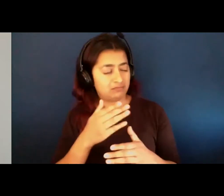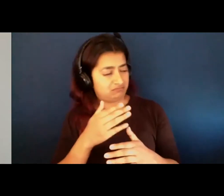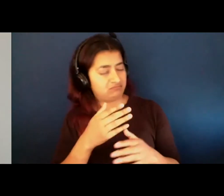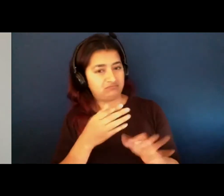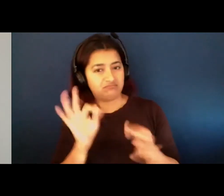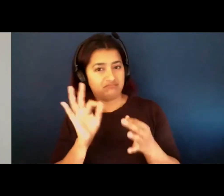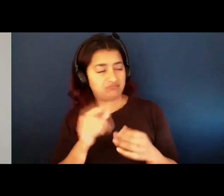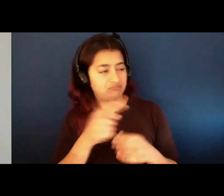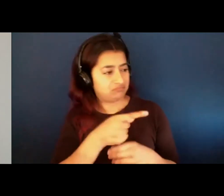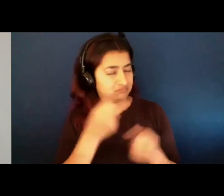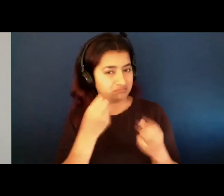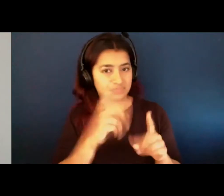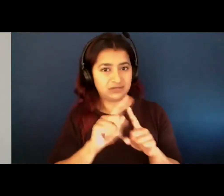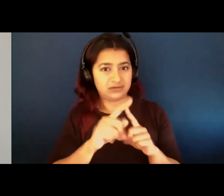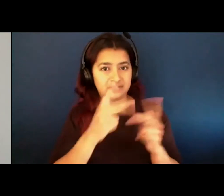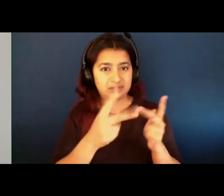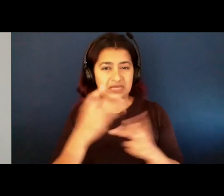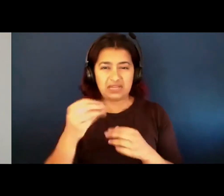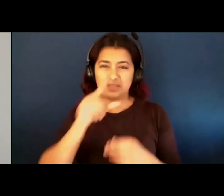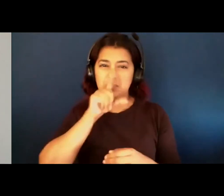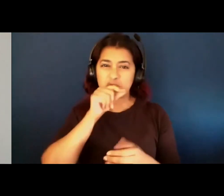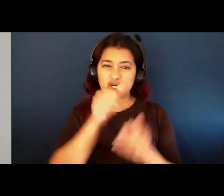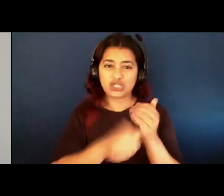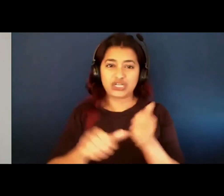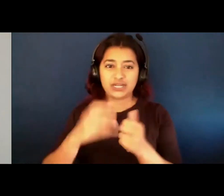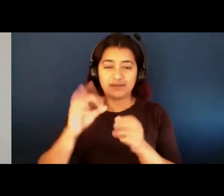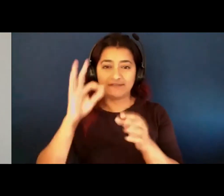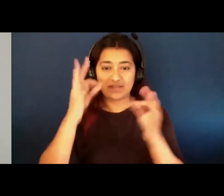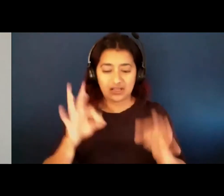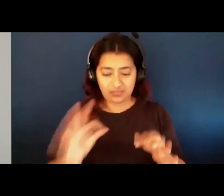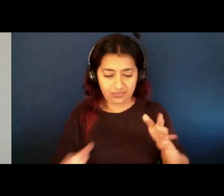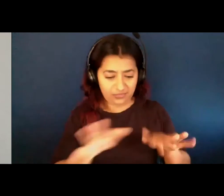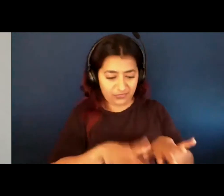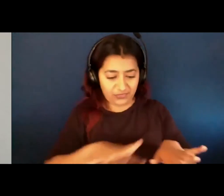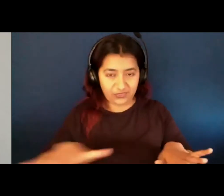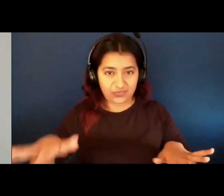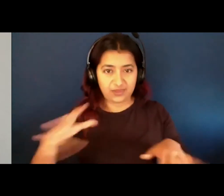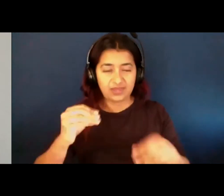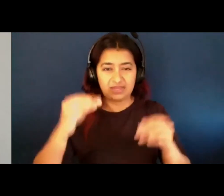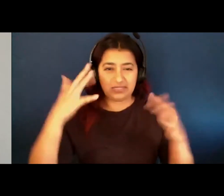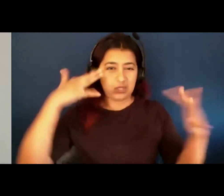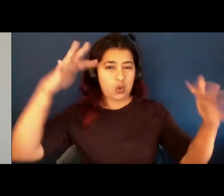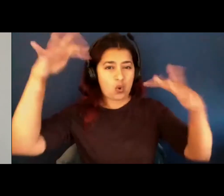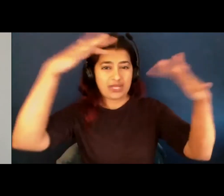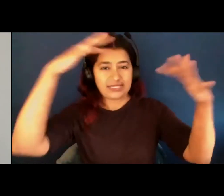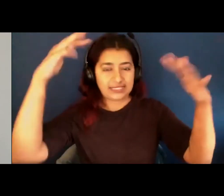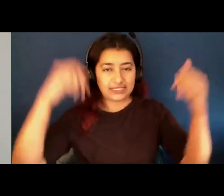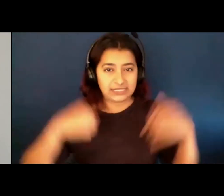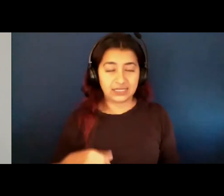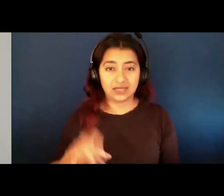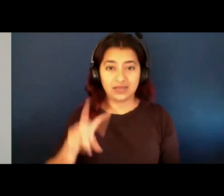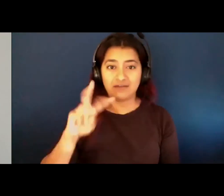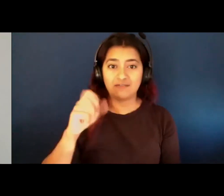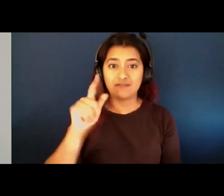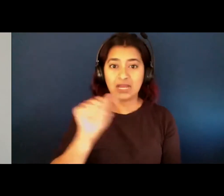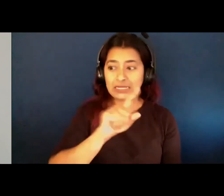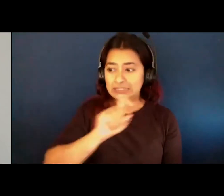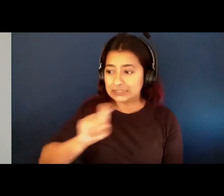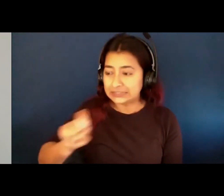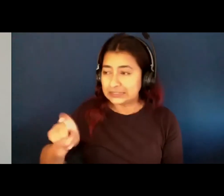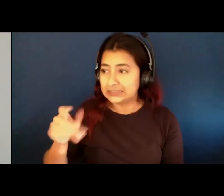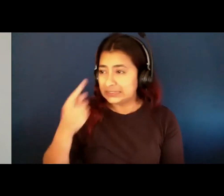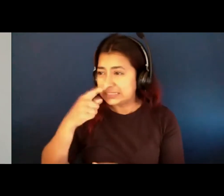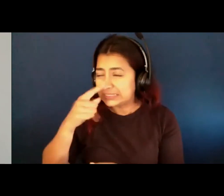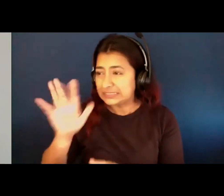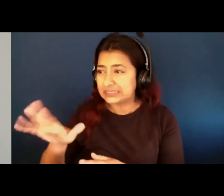the caked bird shit and feathers on the floor, the ongoing cacophony. Vega slipped downstairs, pleaded to go to the